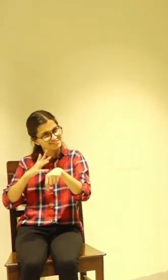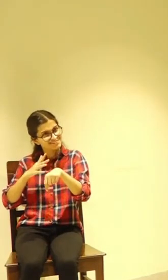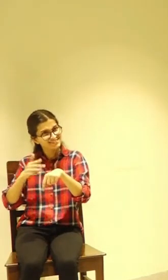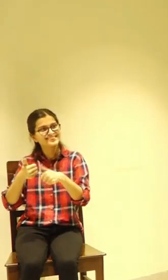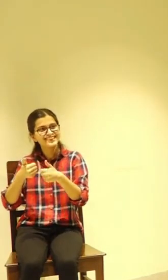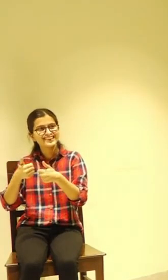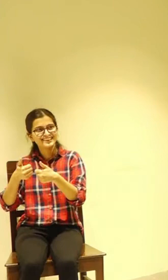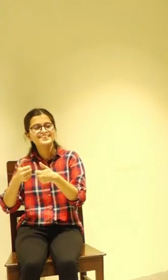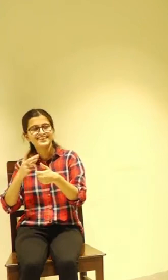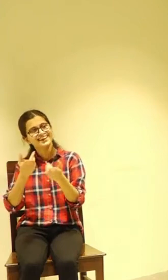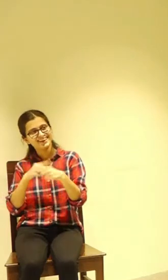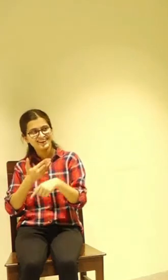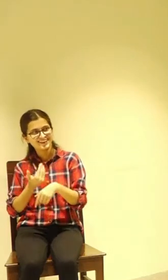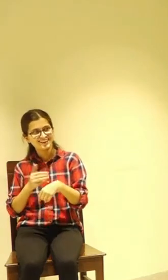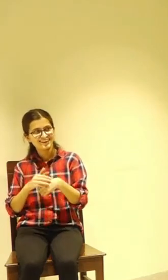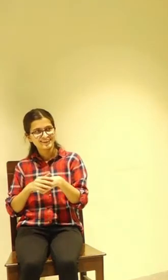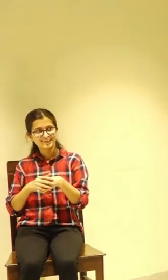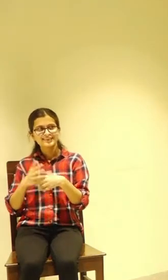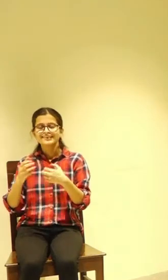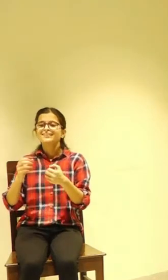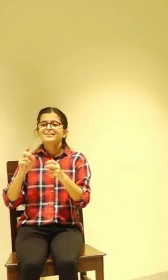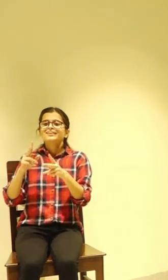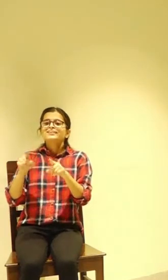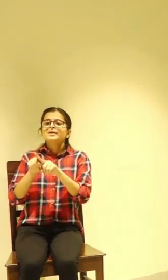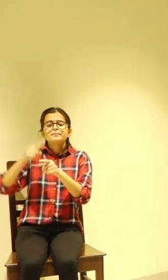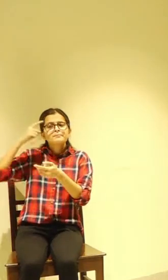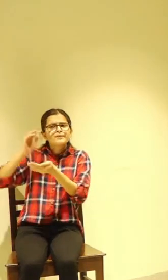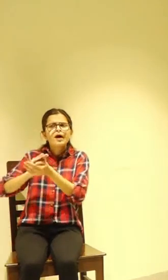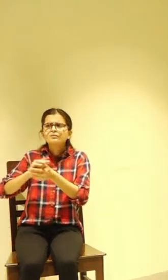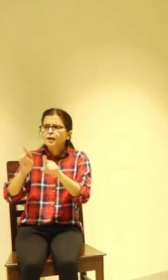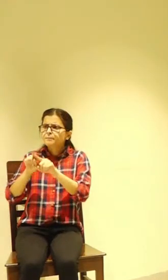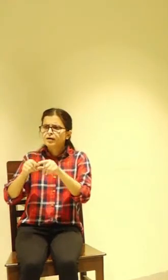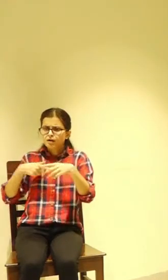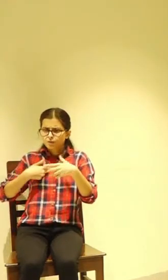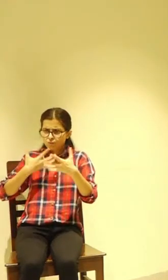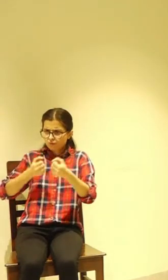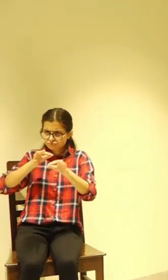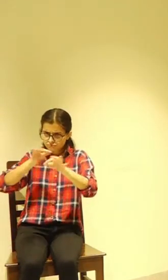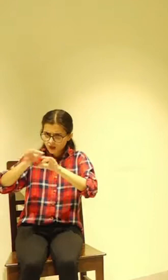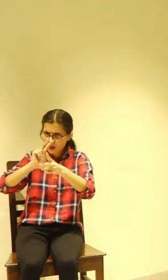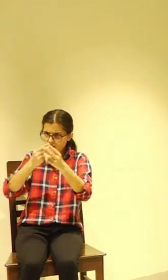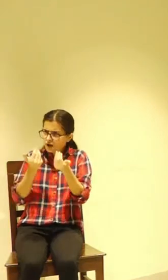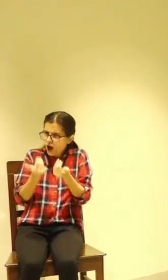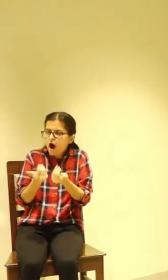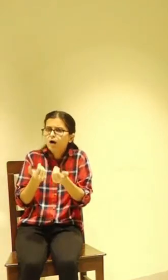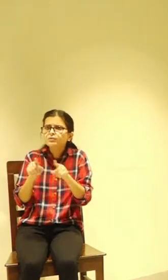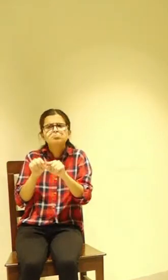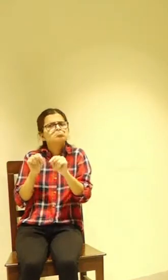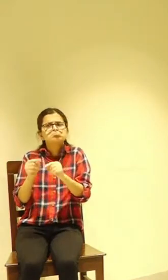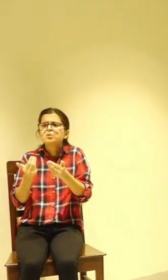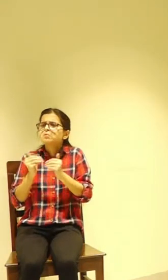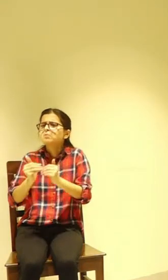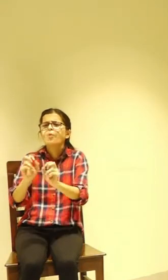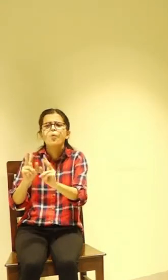and keeping that on one hand, and keeping on the other hand the way in which they interpret it now. Would you feel like the way they interpret it now